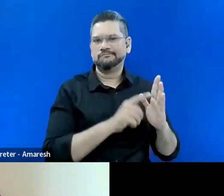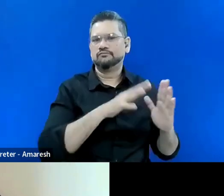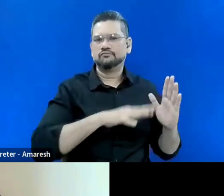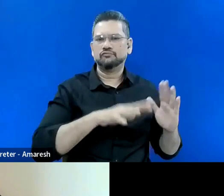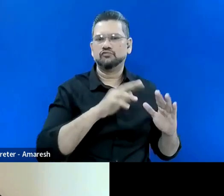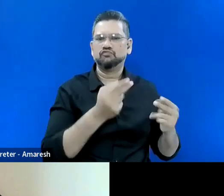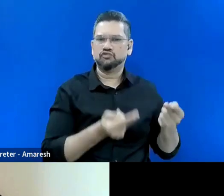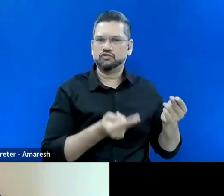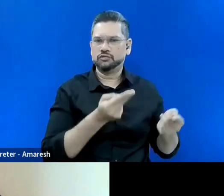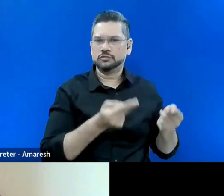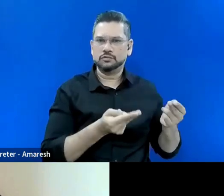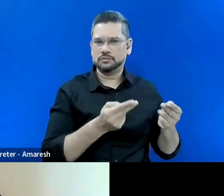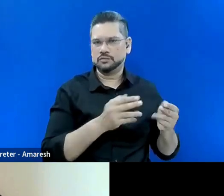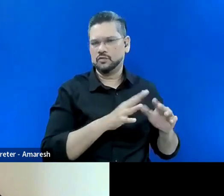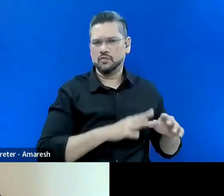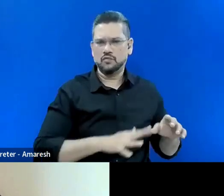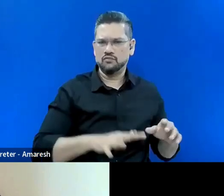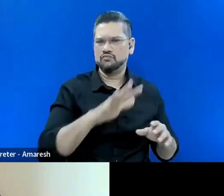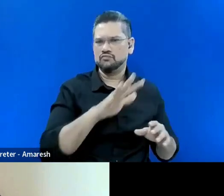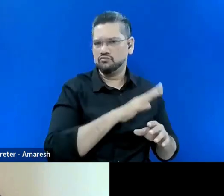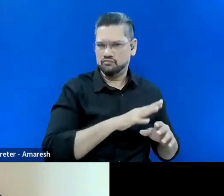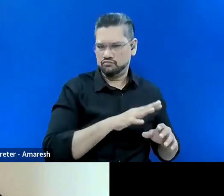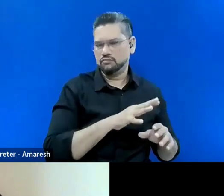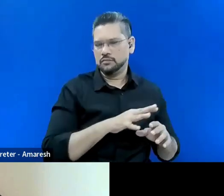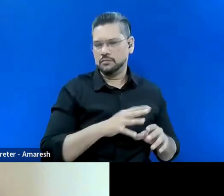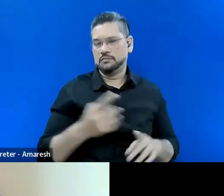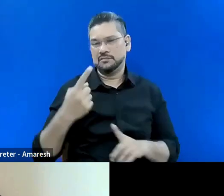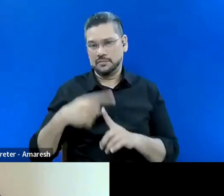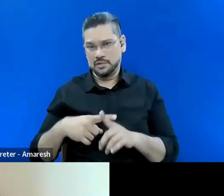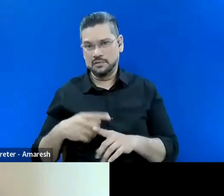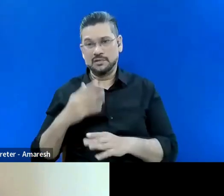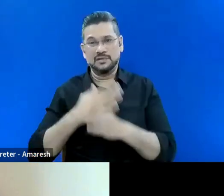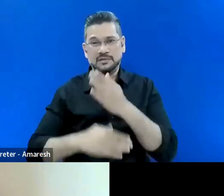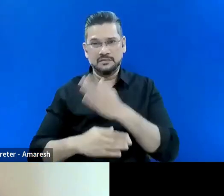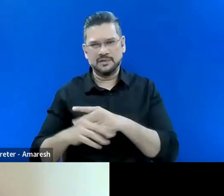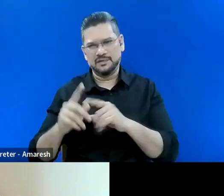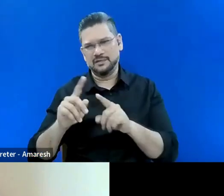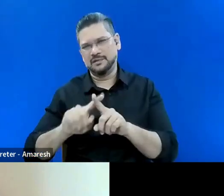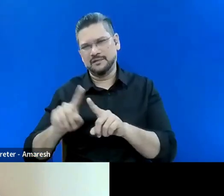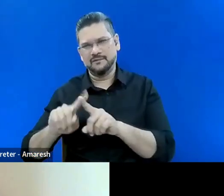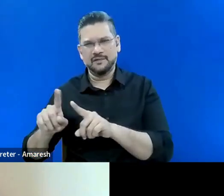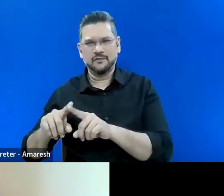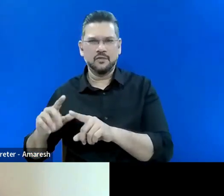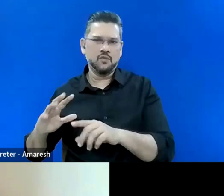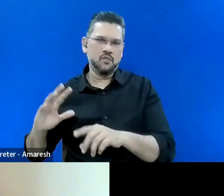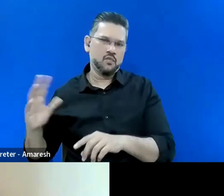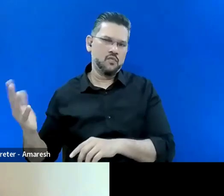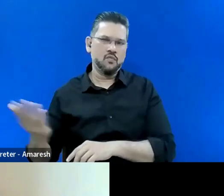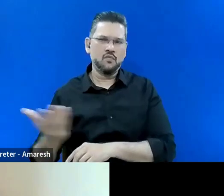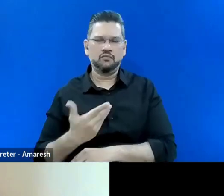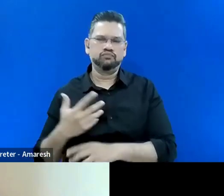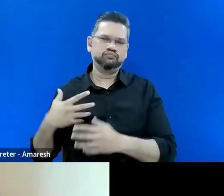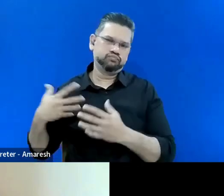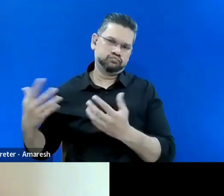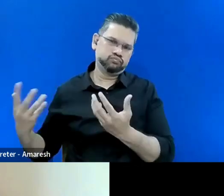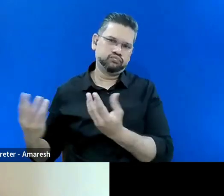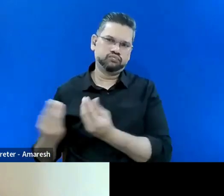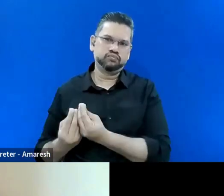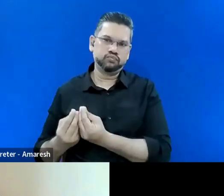to bring in the cross-disability stakeholders and work together with the ministries